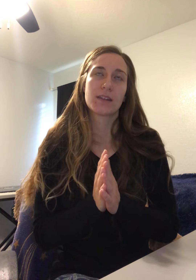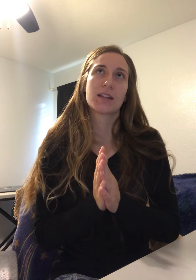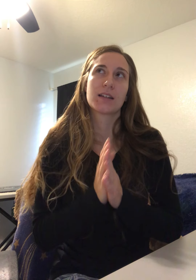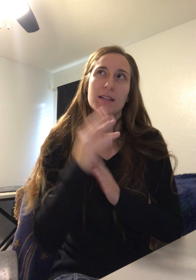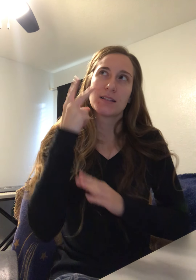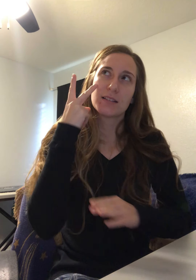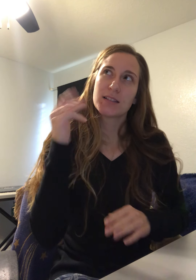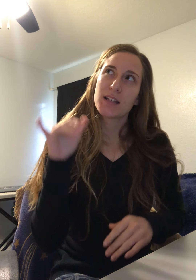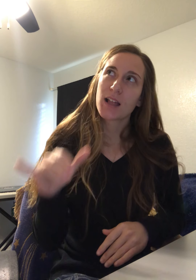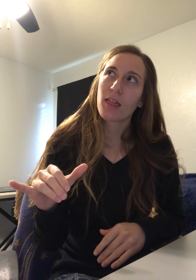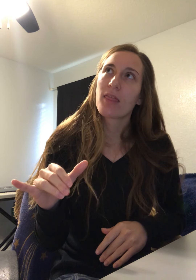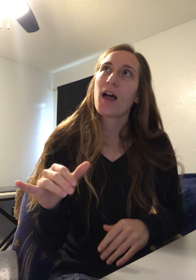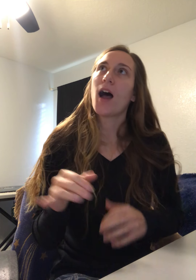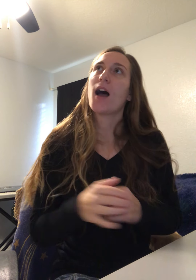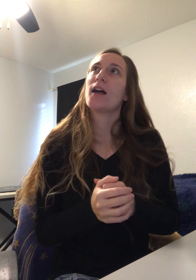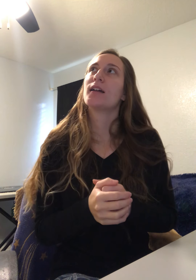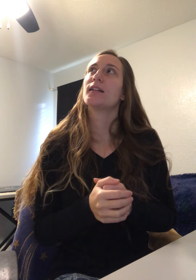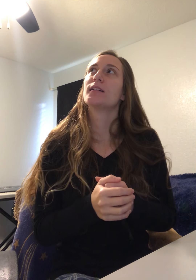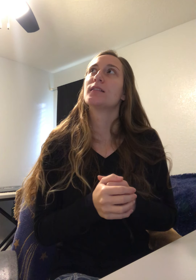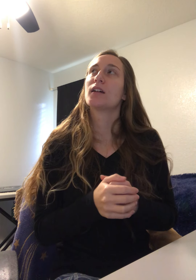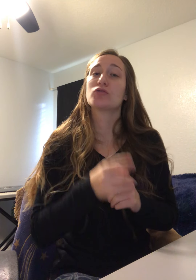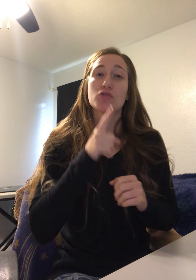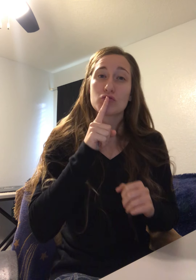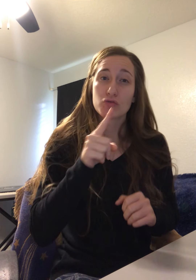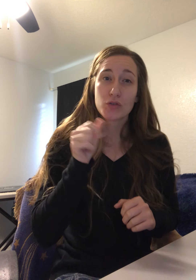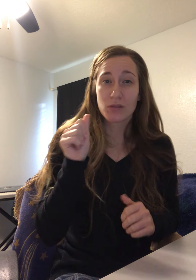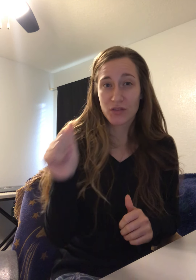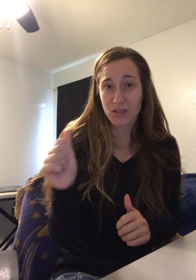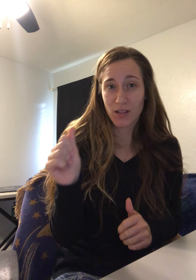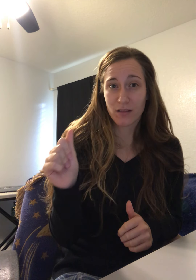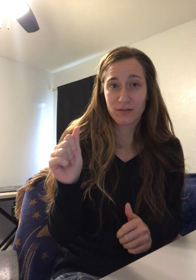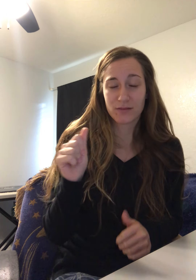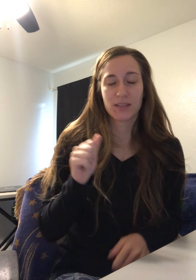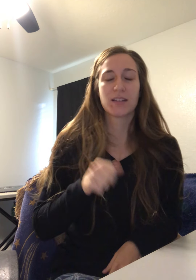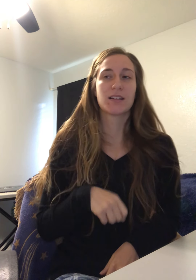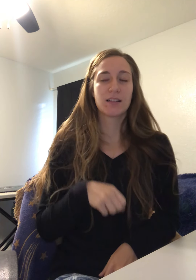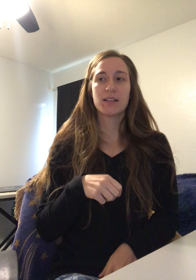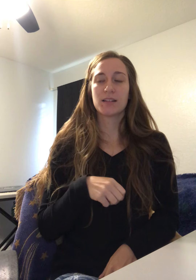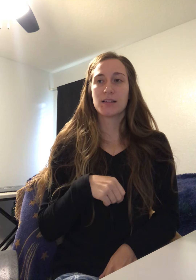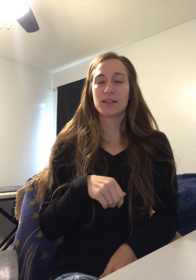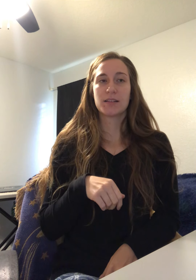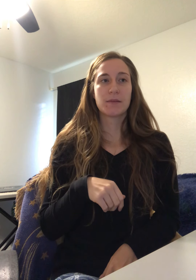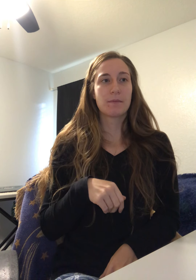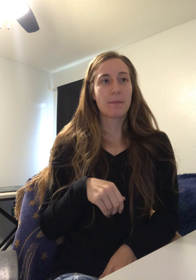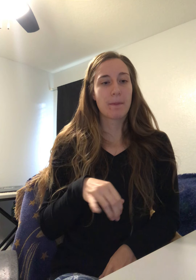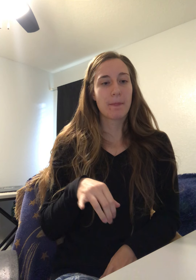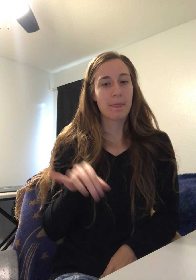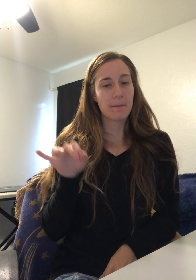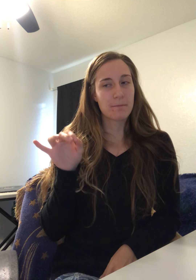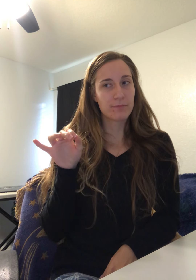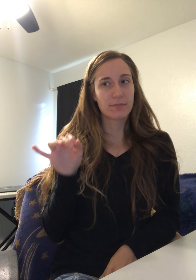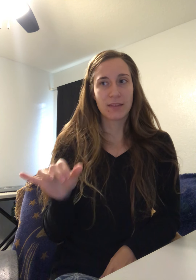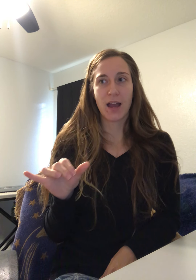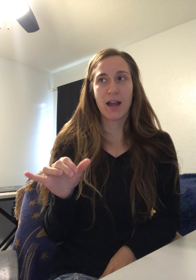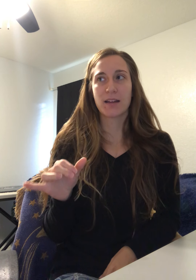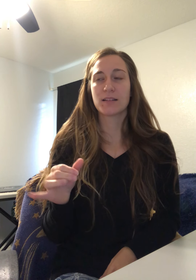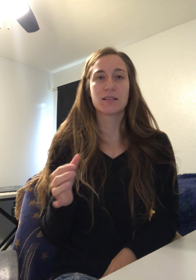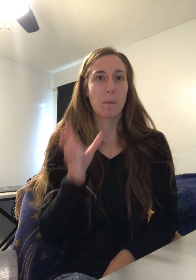honoring of self that she has, this gift of like honoring her authentic moment as a woman, as a mother, I